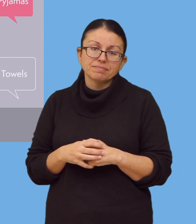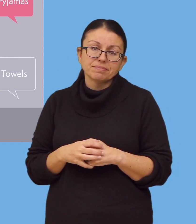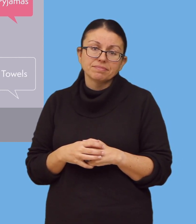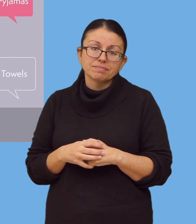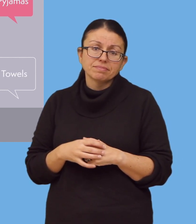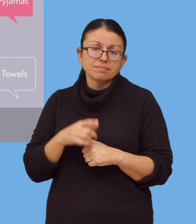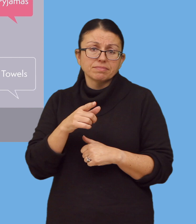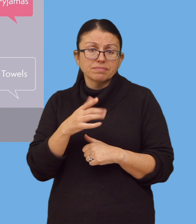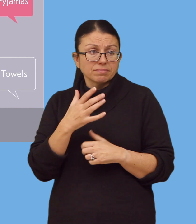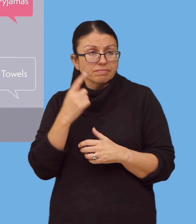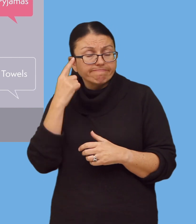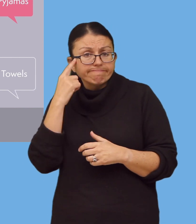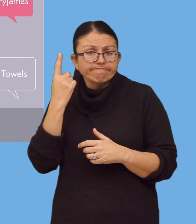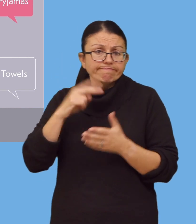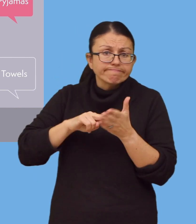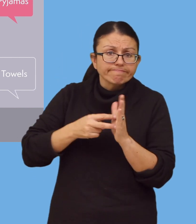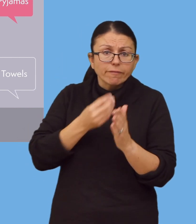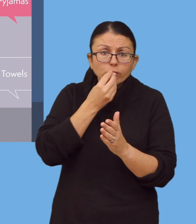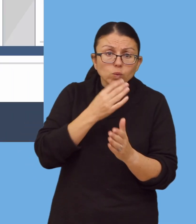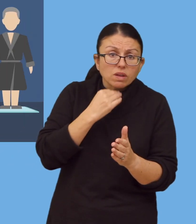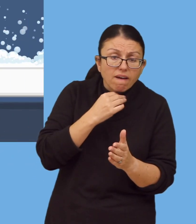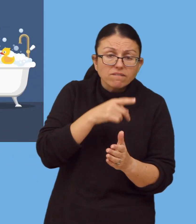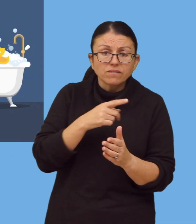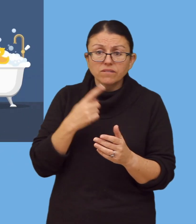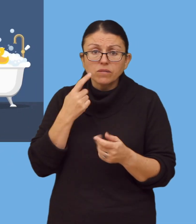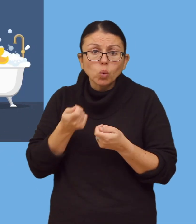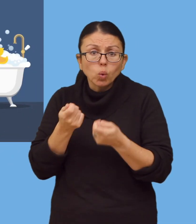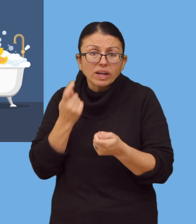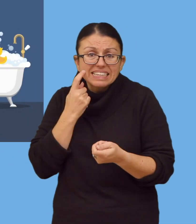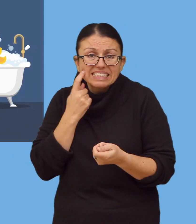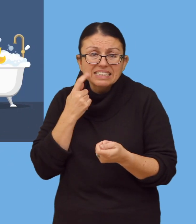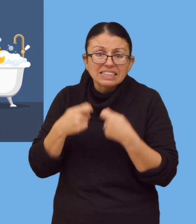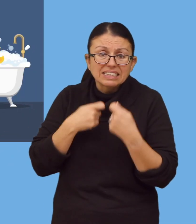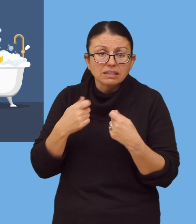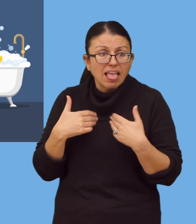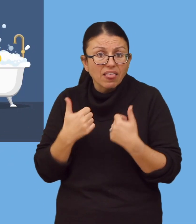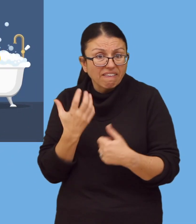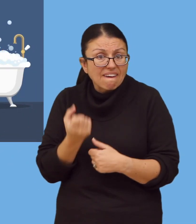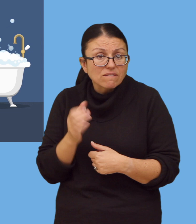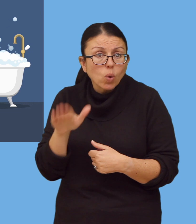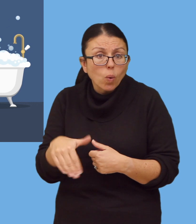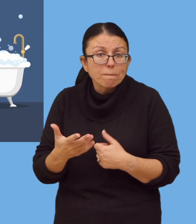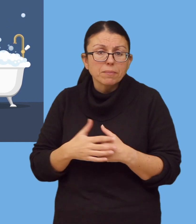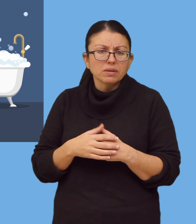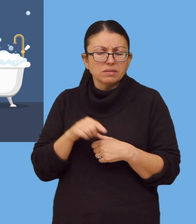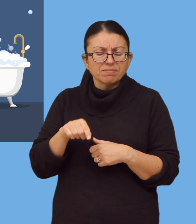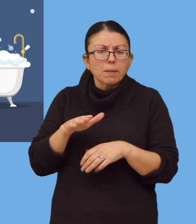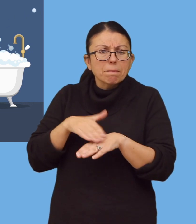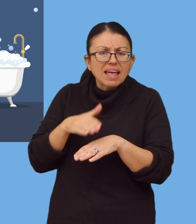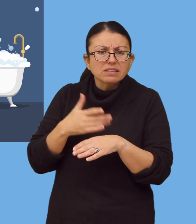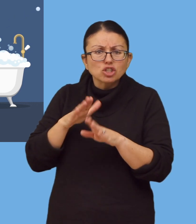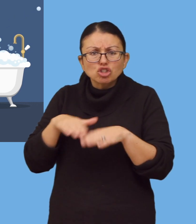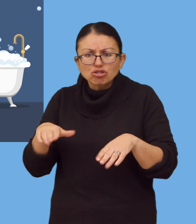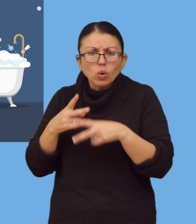but also something warm. Before going to hospital, you should have a shower or bath to clean your skin and reduce the